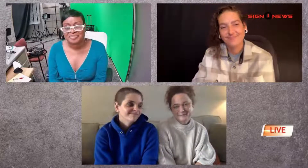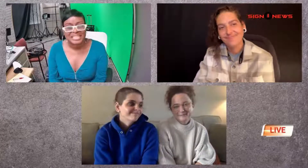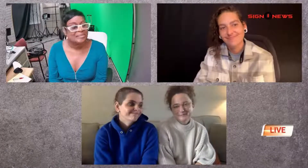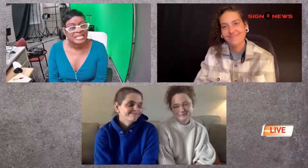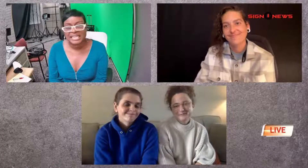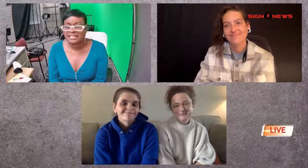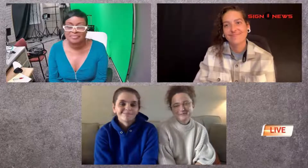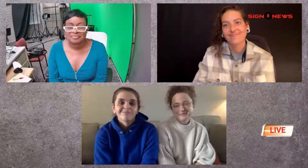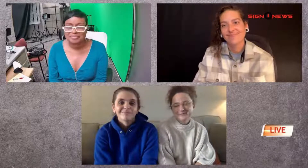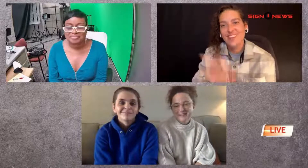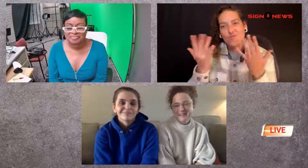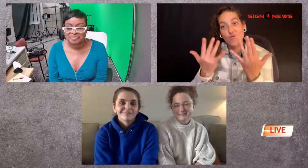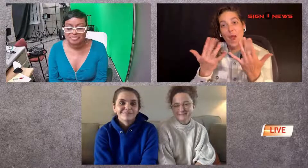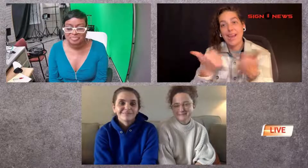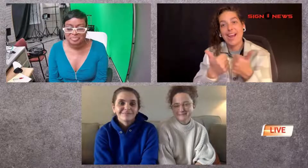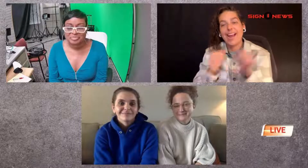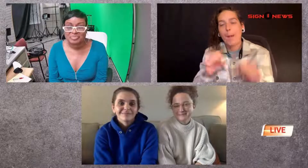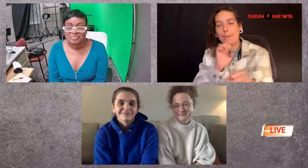Yep, I get it.